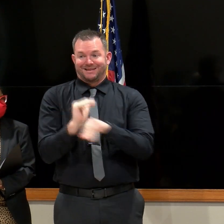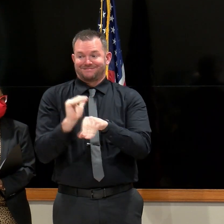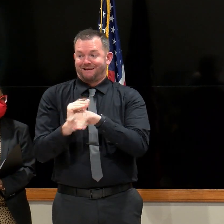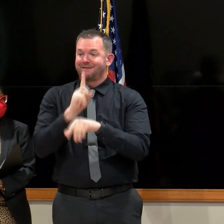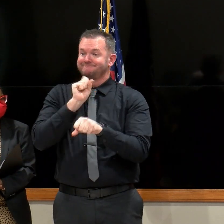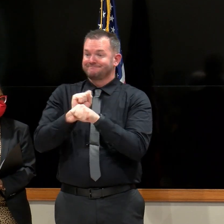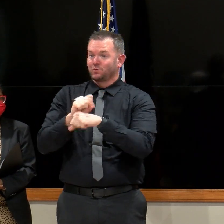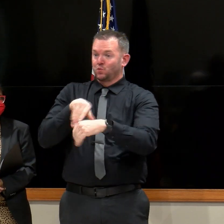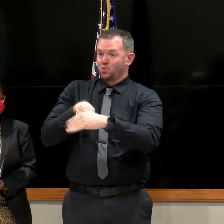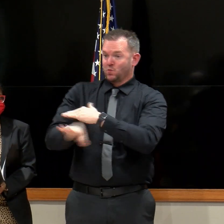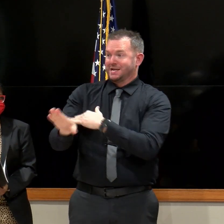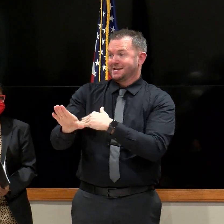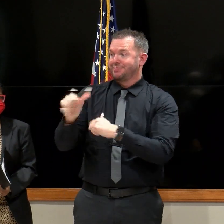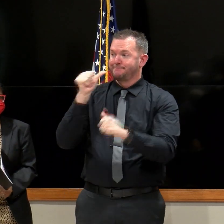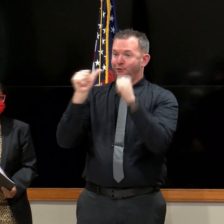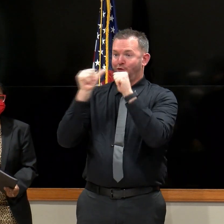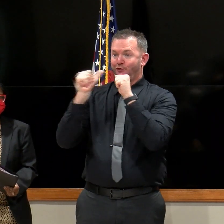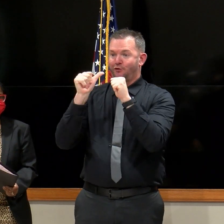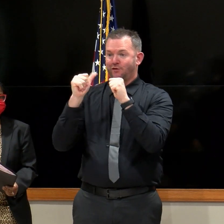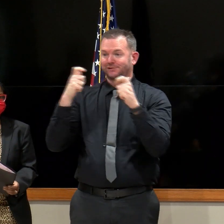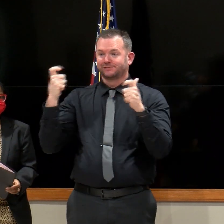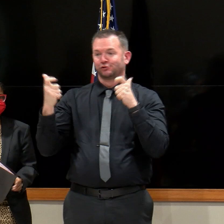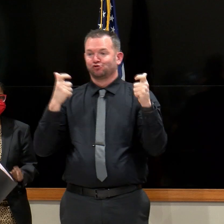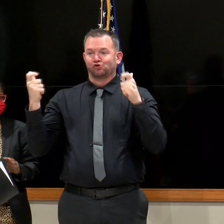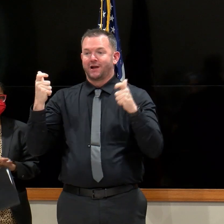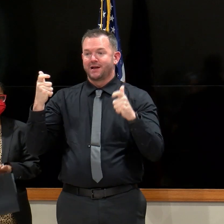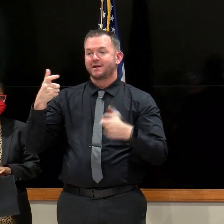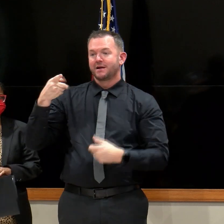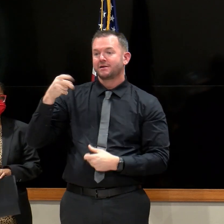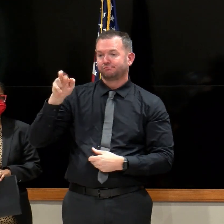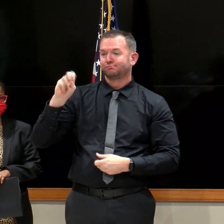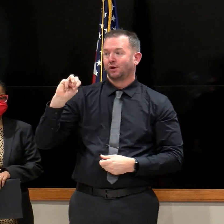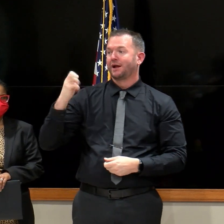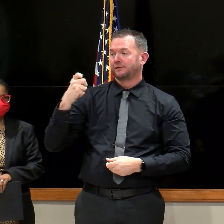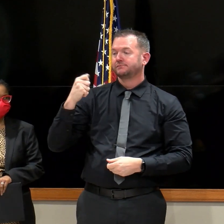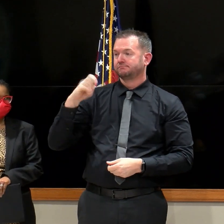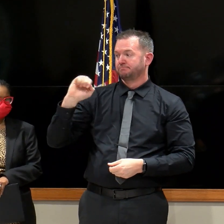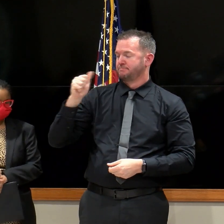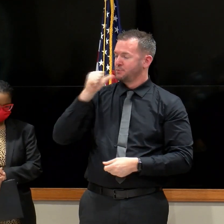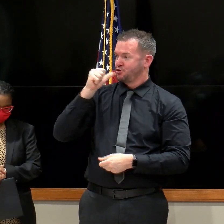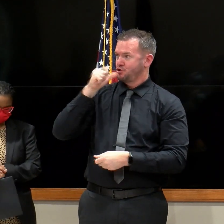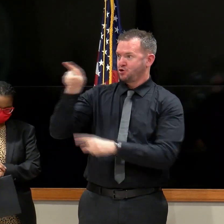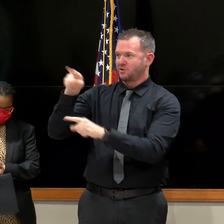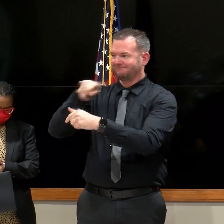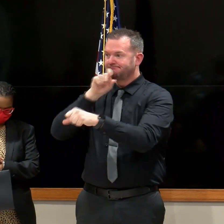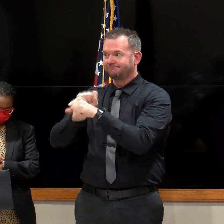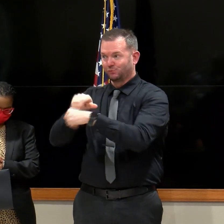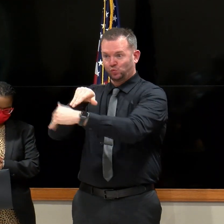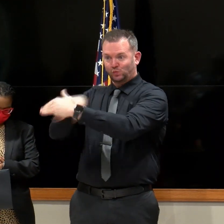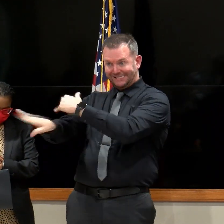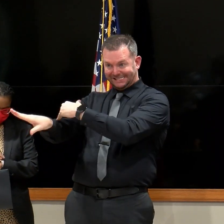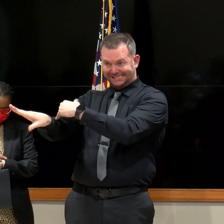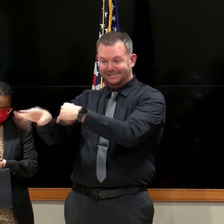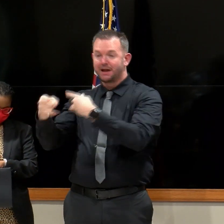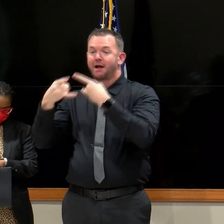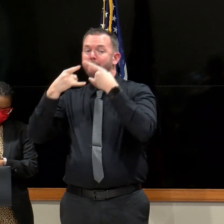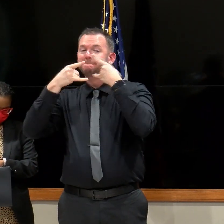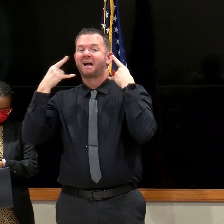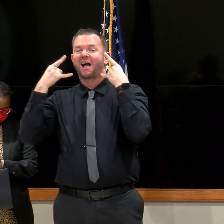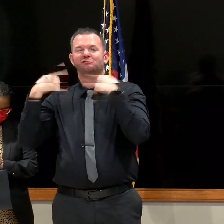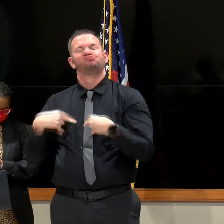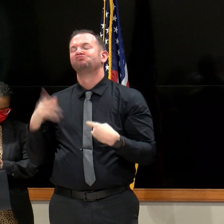Grand Prize Bar, with his mask half on, really not wearing it. And when he was reminded to